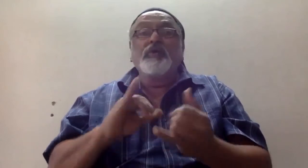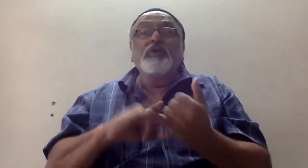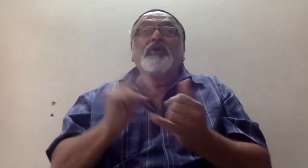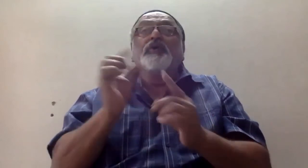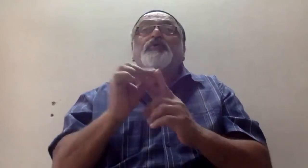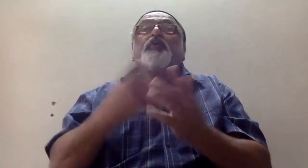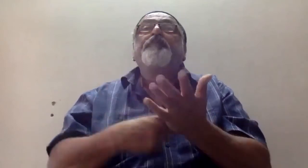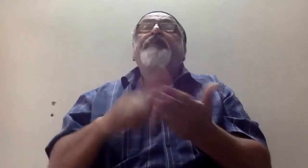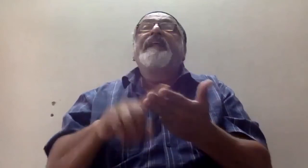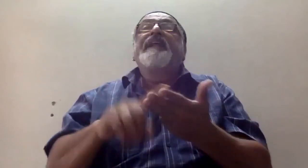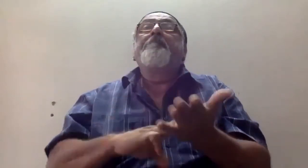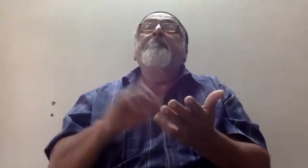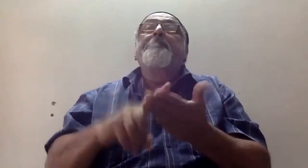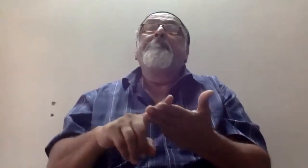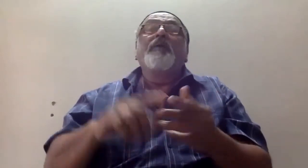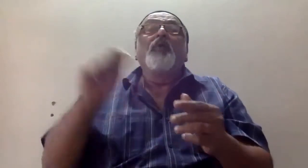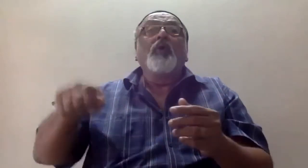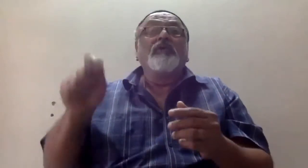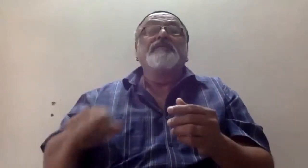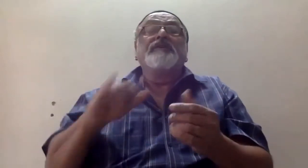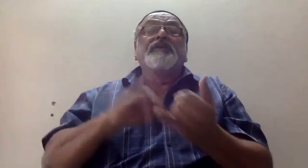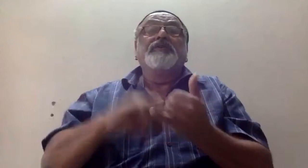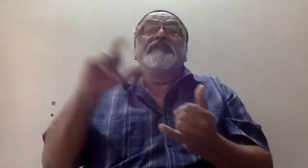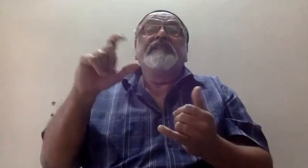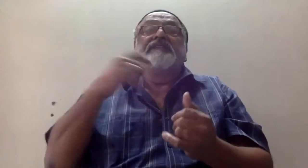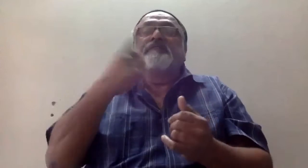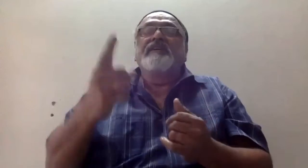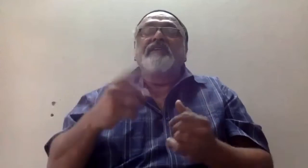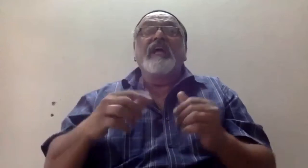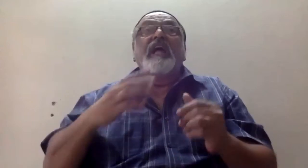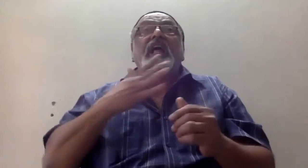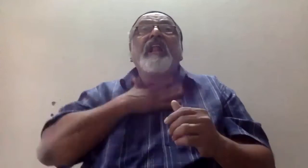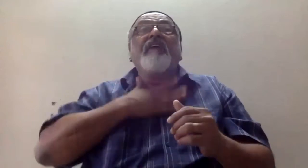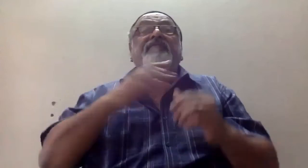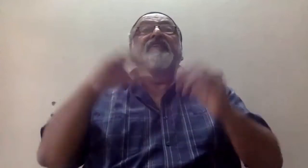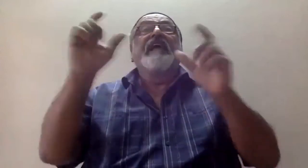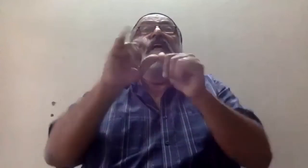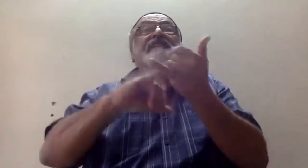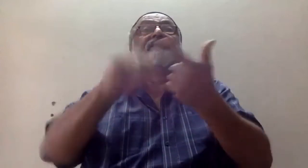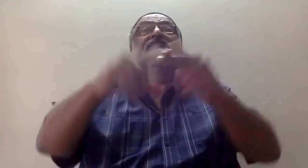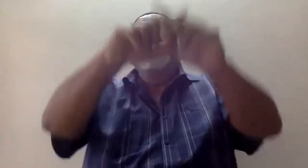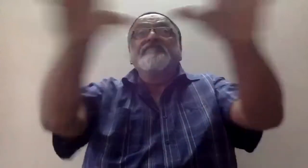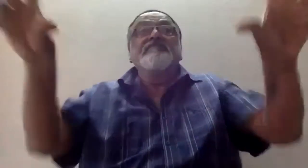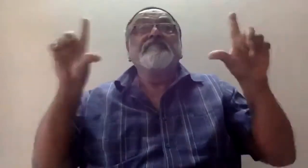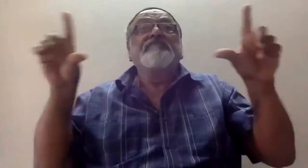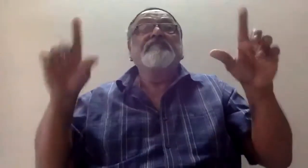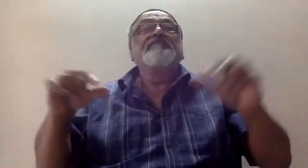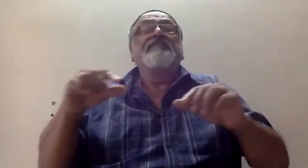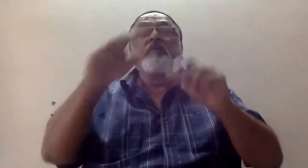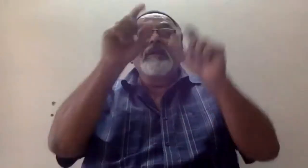hearings. Live streaming would be that if there is any case which is not very personal, where not very personal details